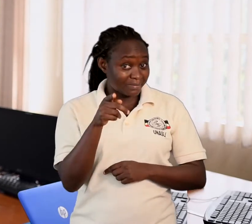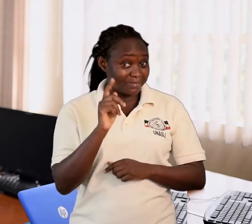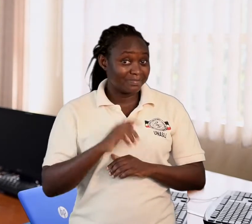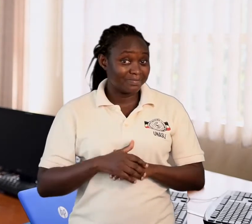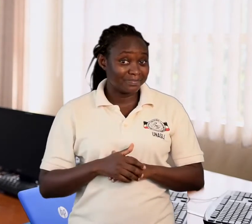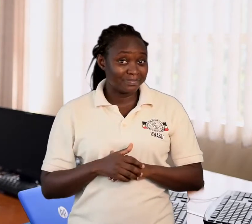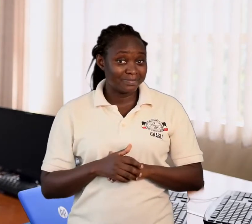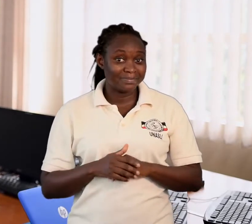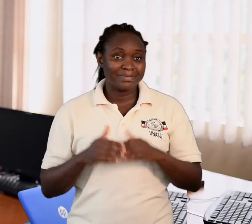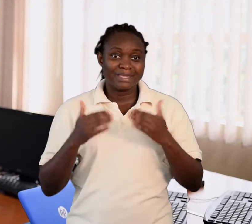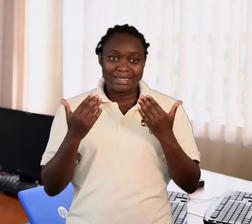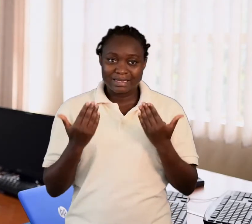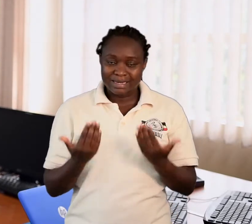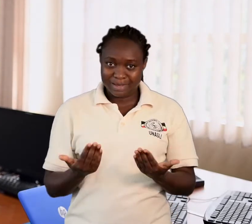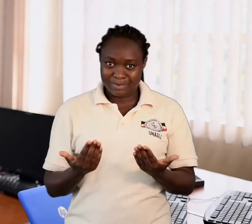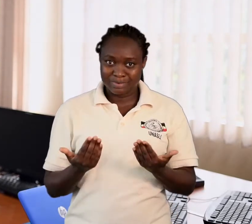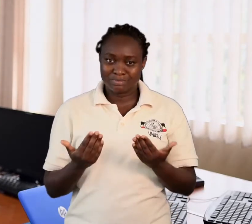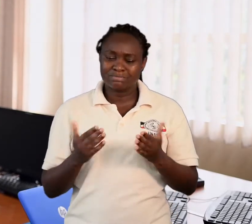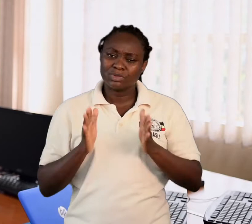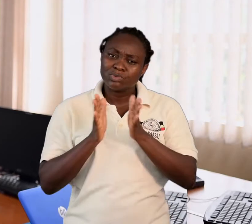To try to explain this,